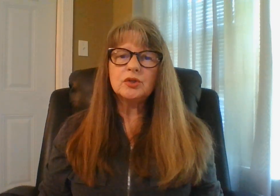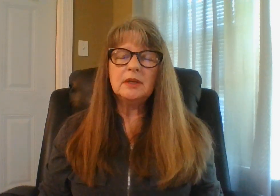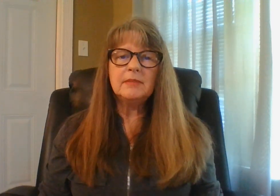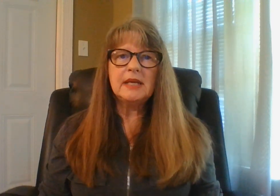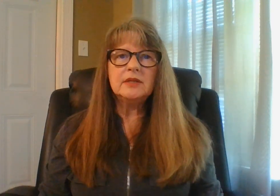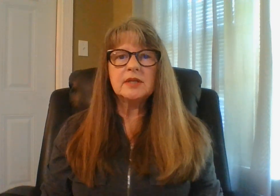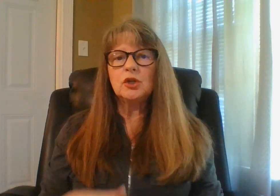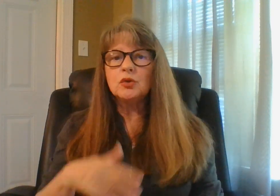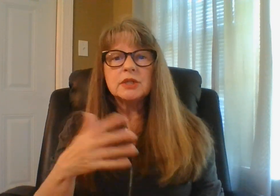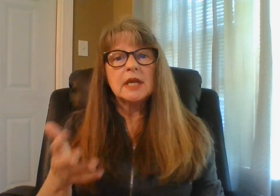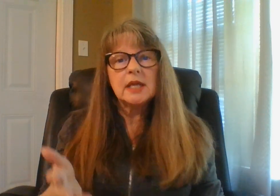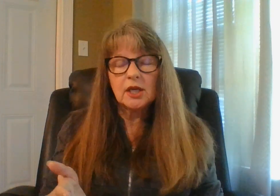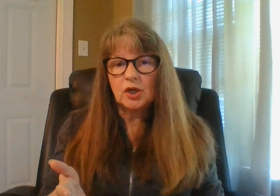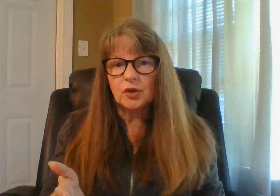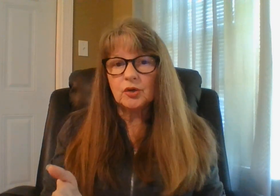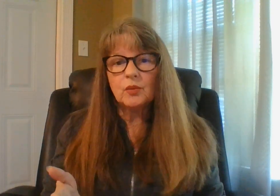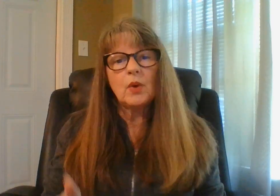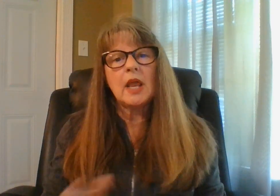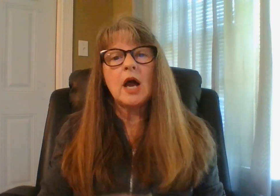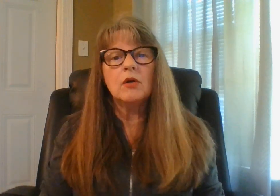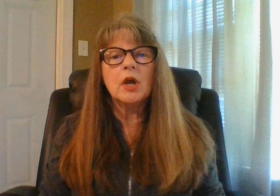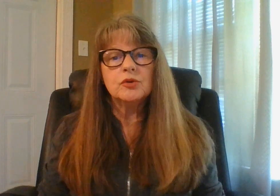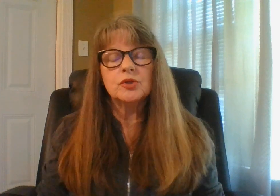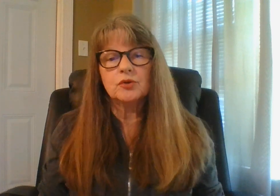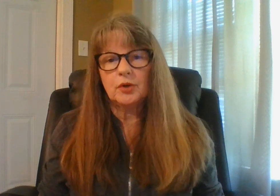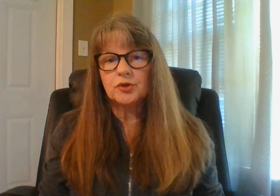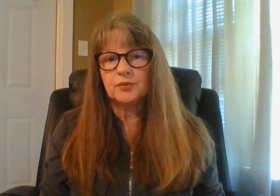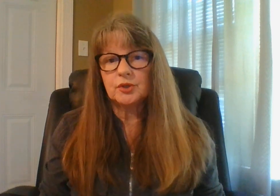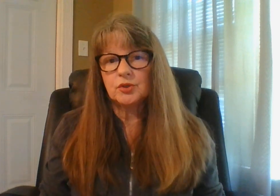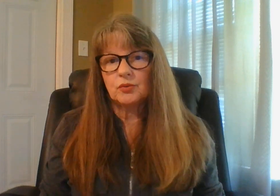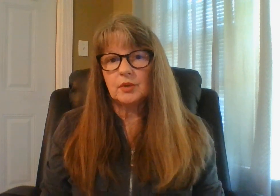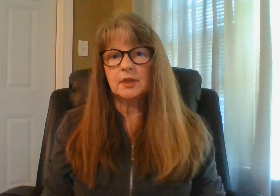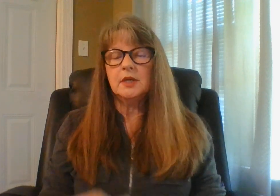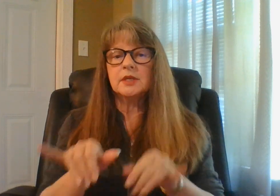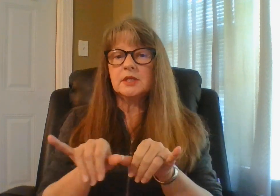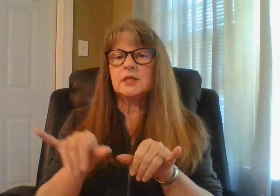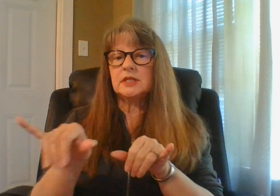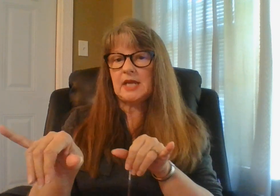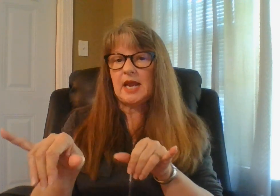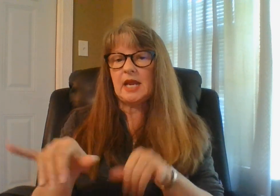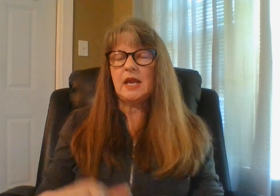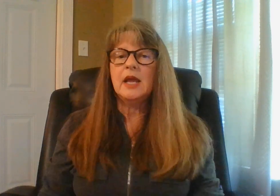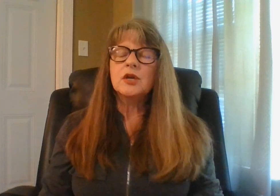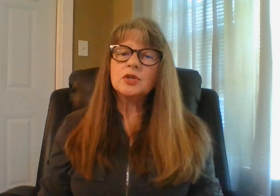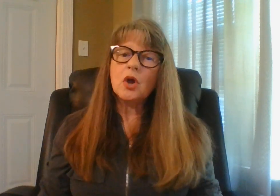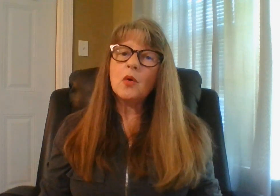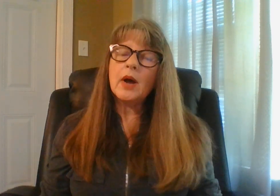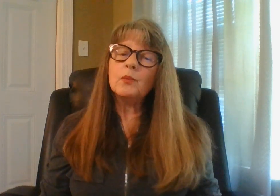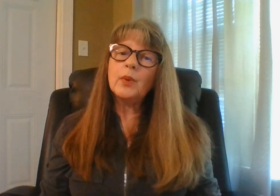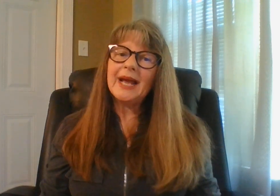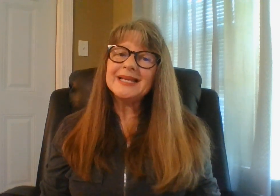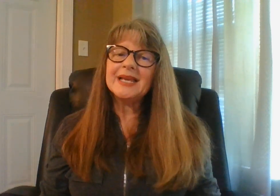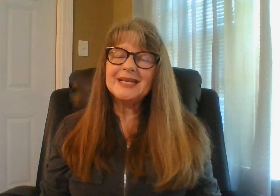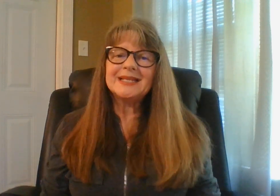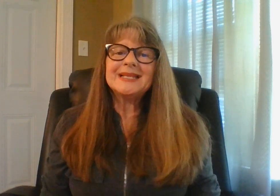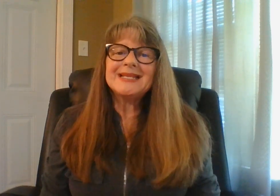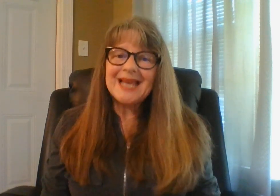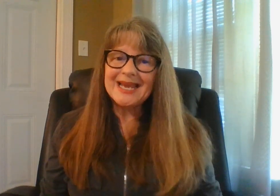usually means that you stay here while I'll go to the grocery store to stay. So when I say he